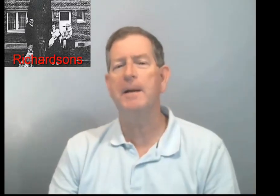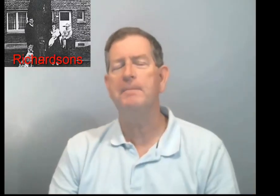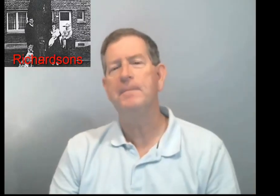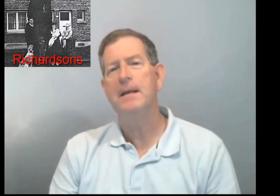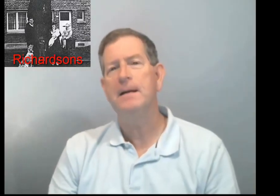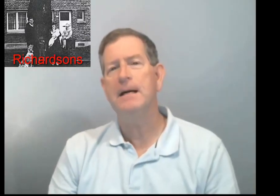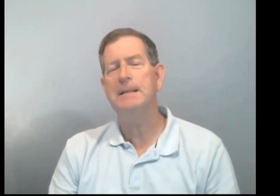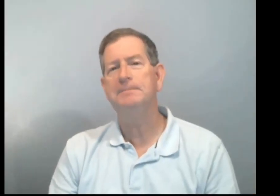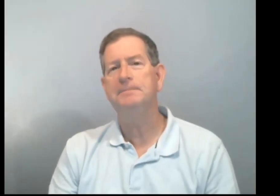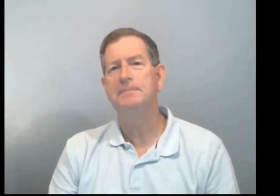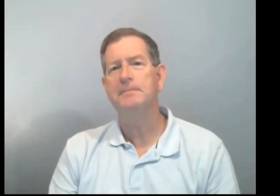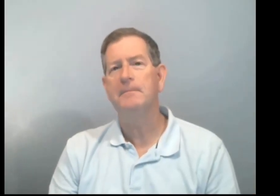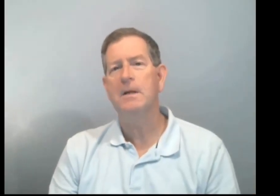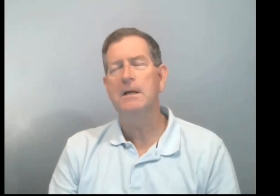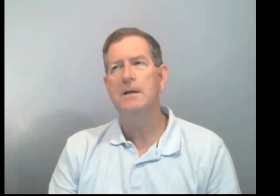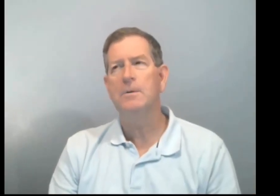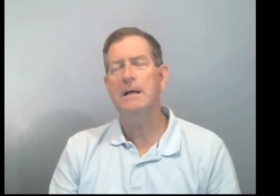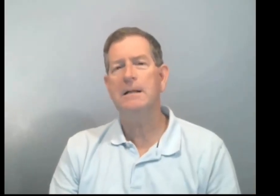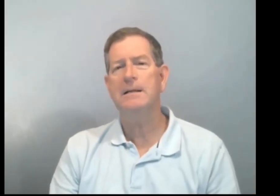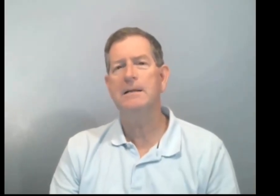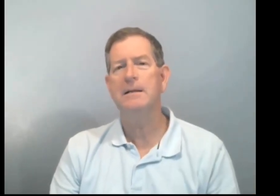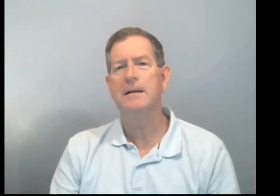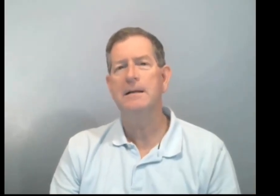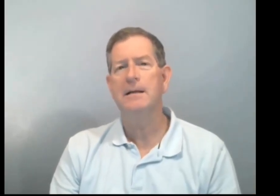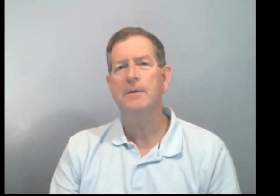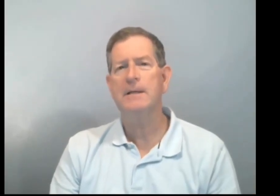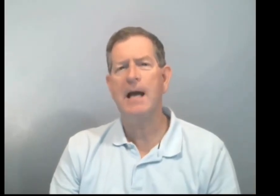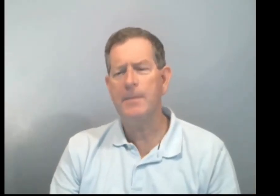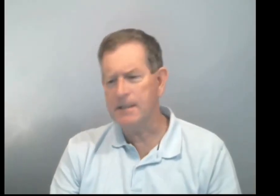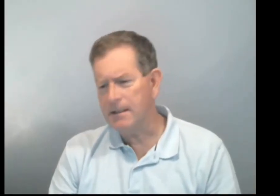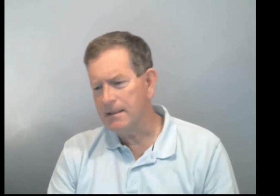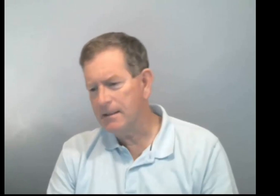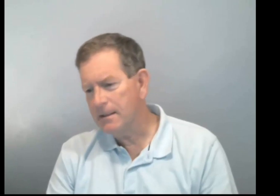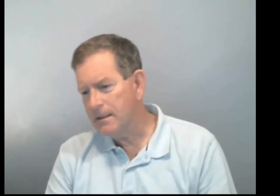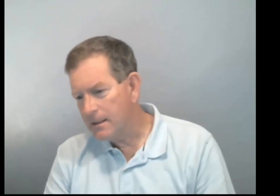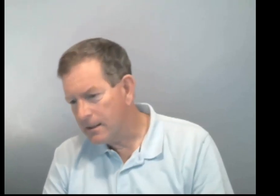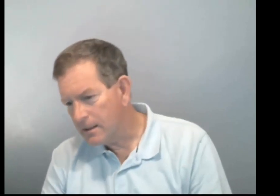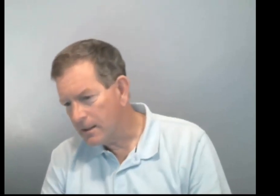later on. Um, well, what time is it?